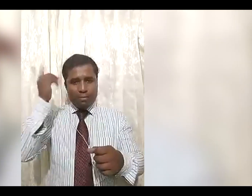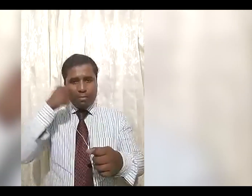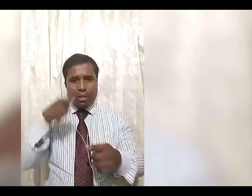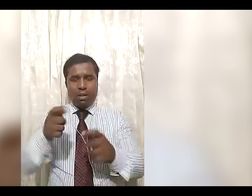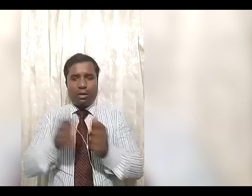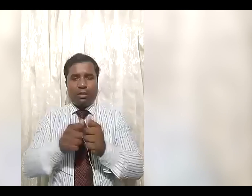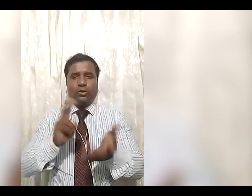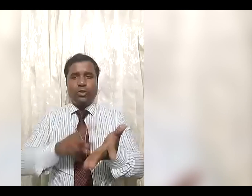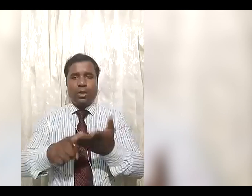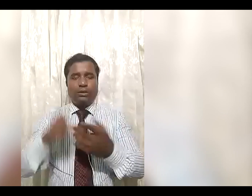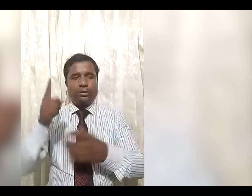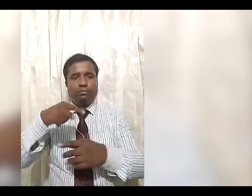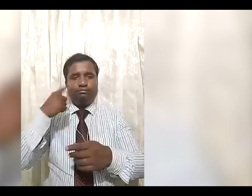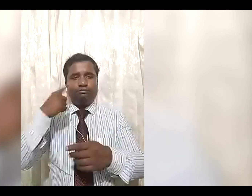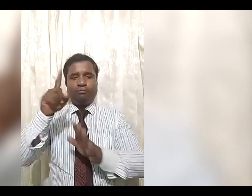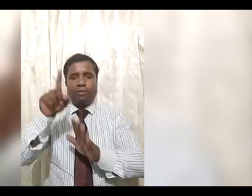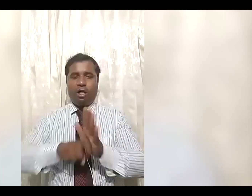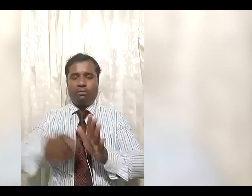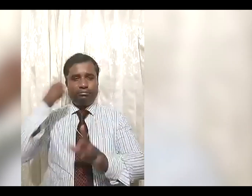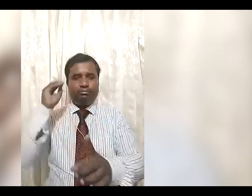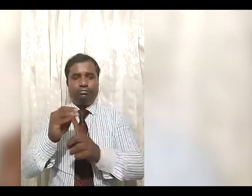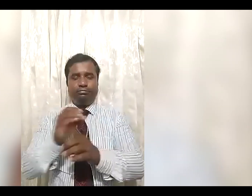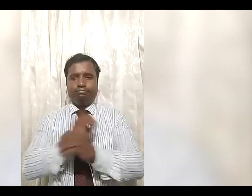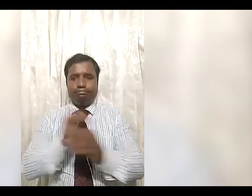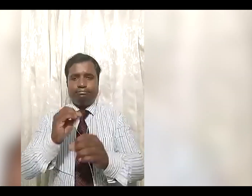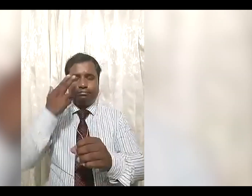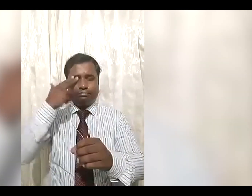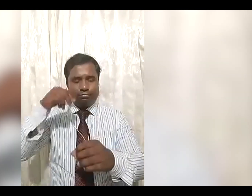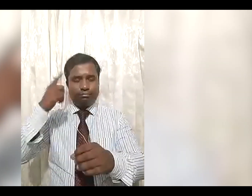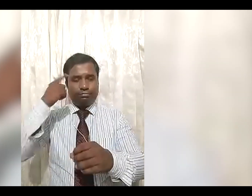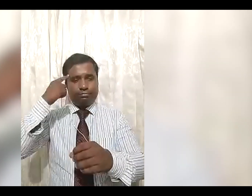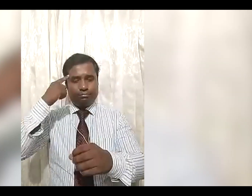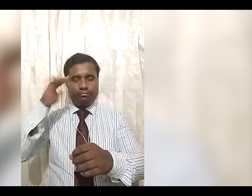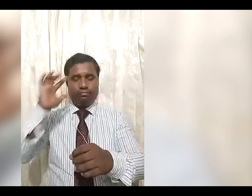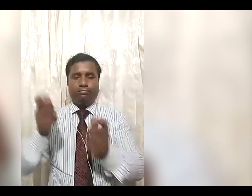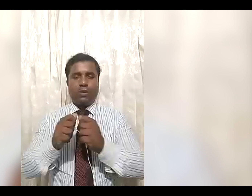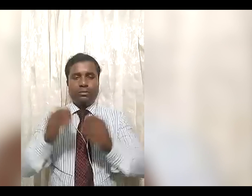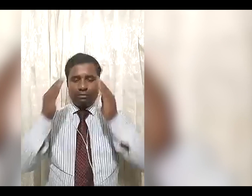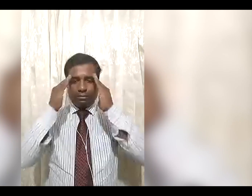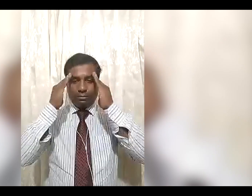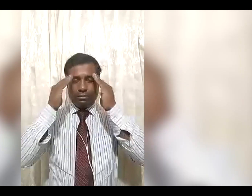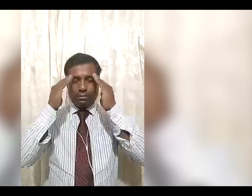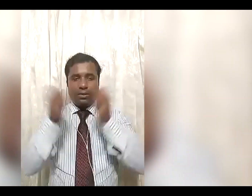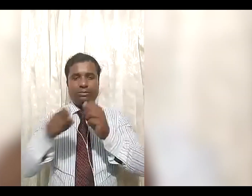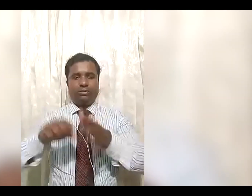patient who are Down syndrome disability. They are face challenges.